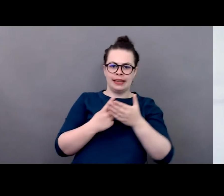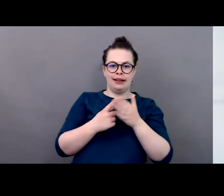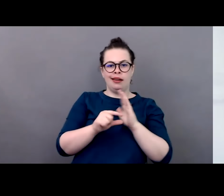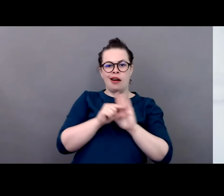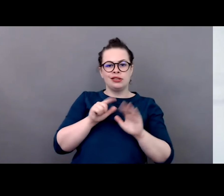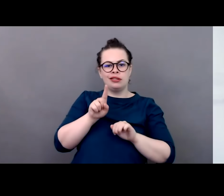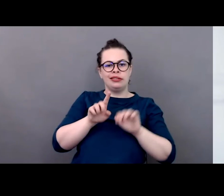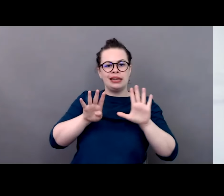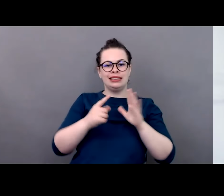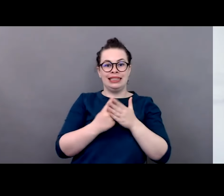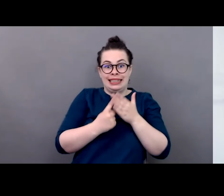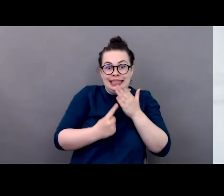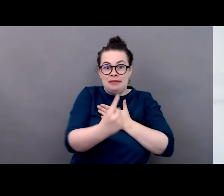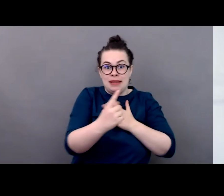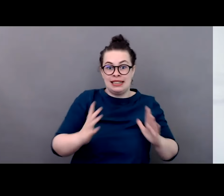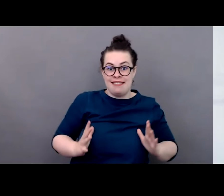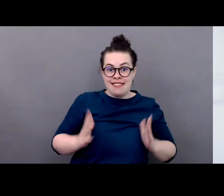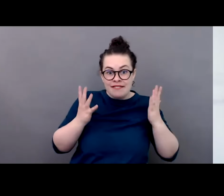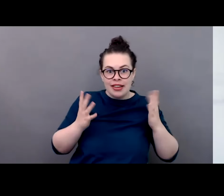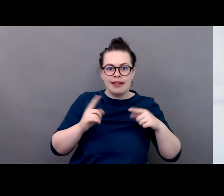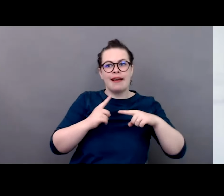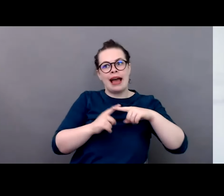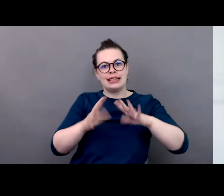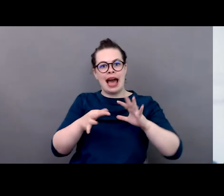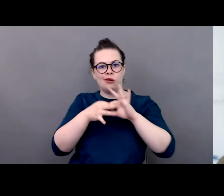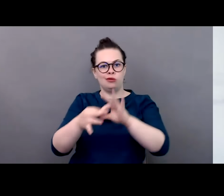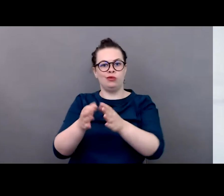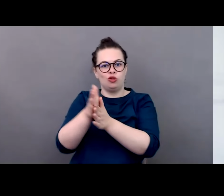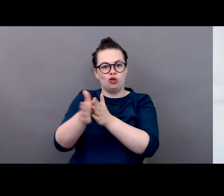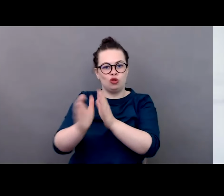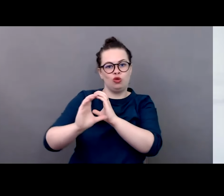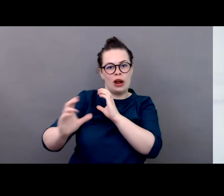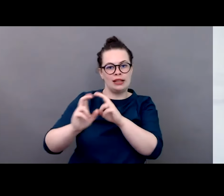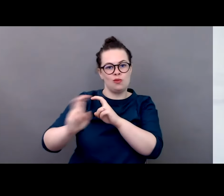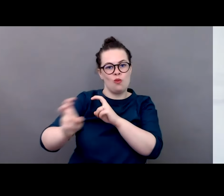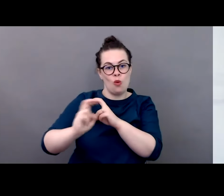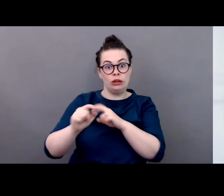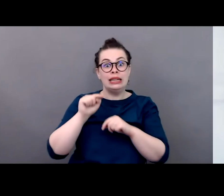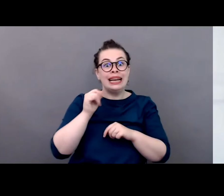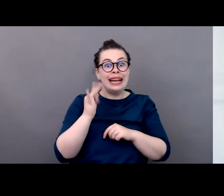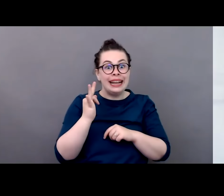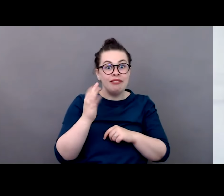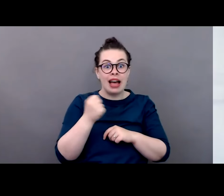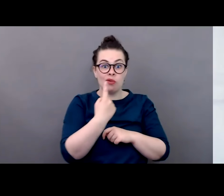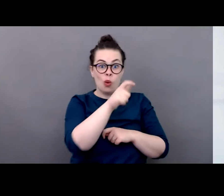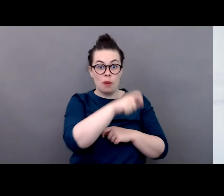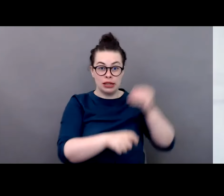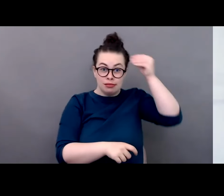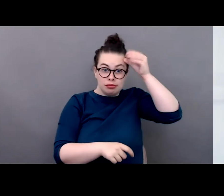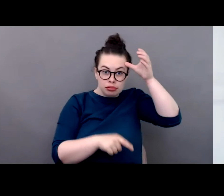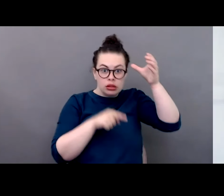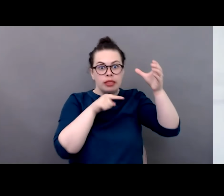public transportation's effect on independent living would be a very valuable source for the CRPD committee in that specific